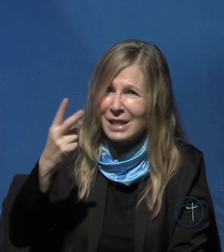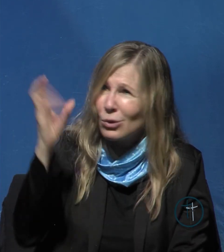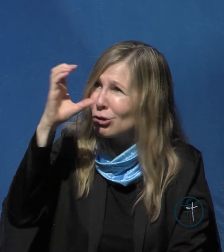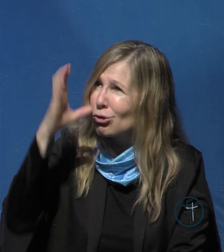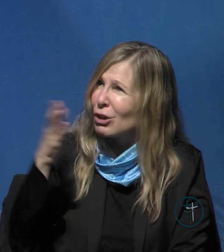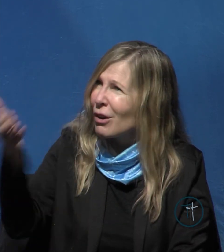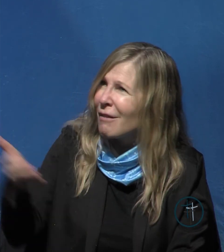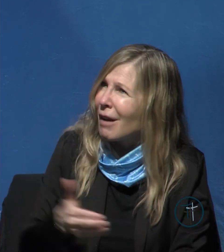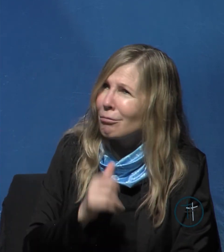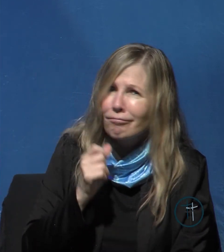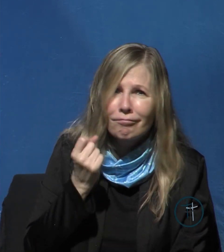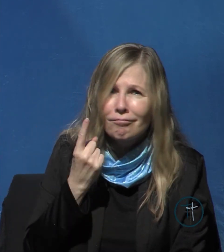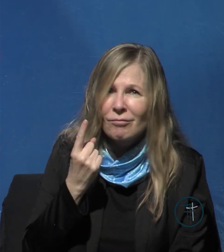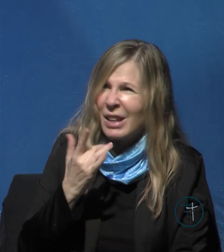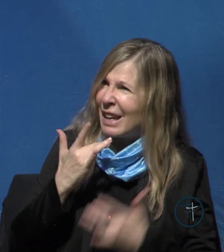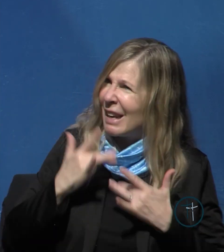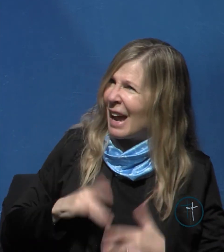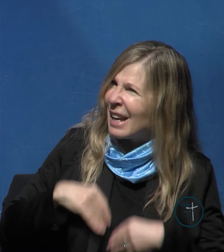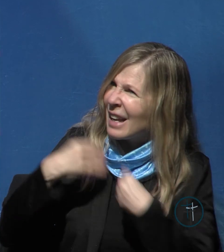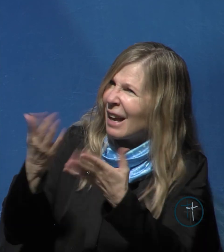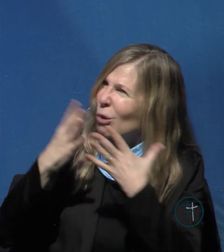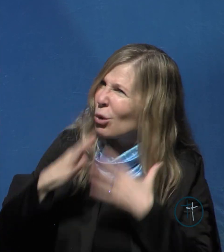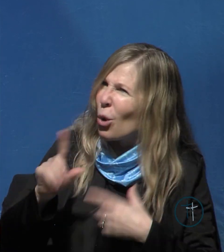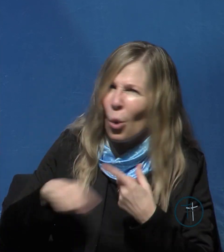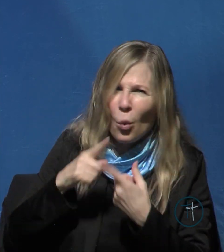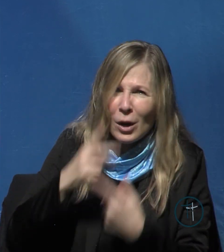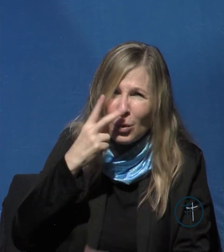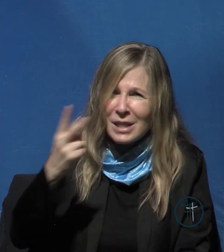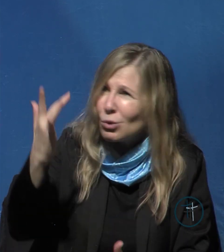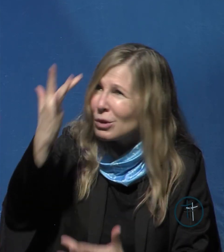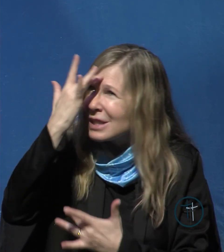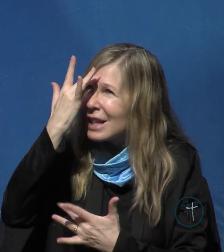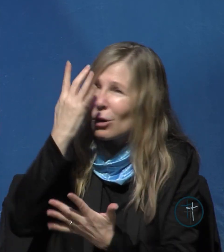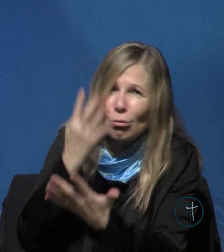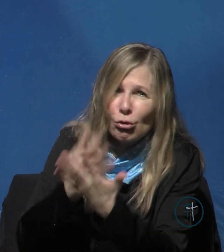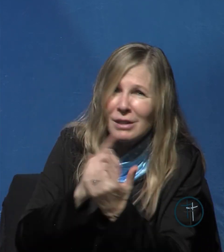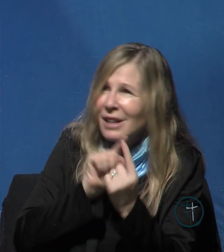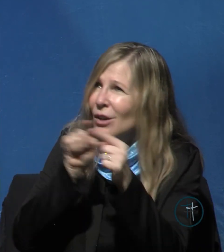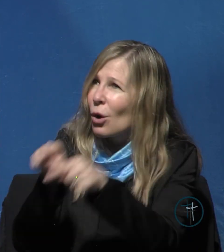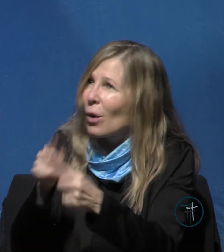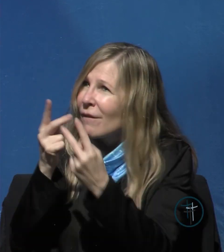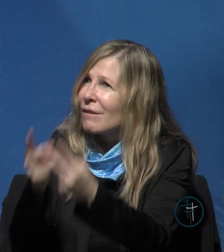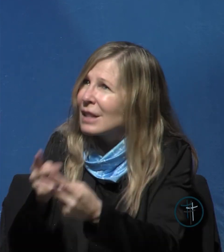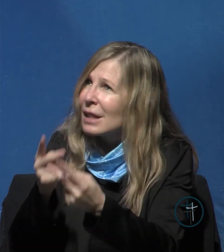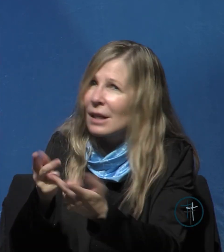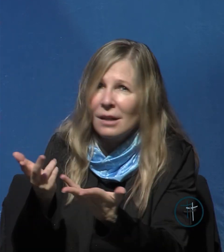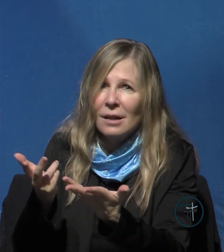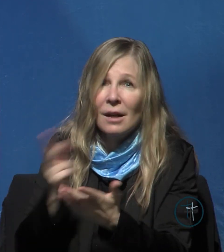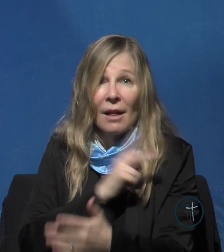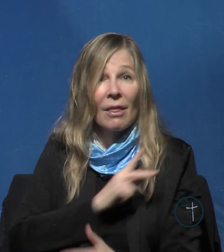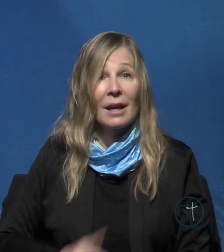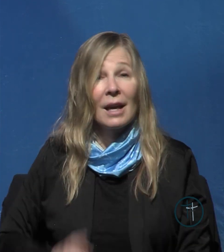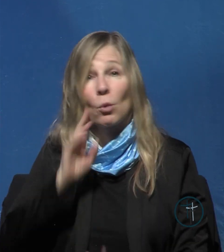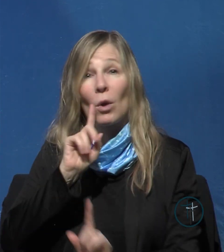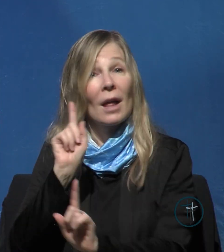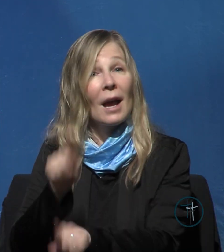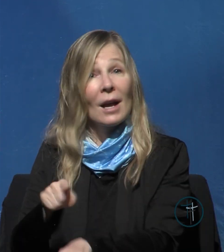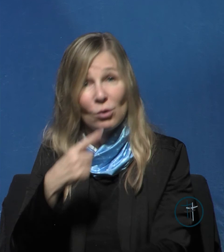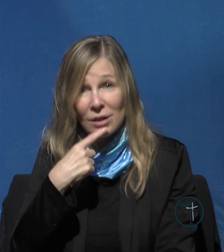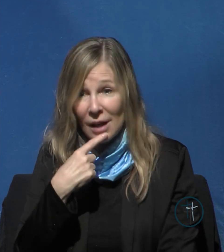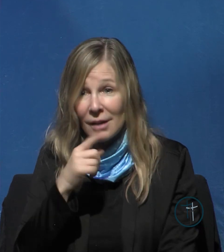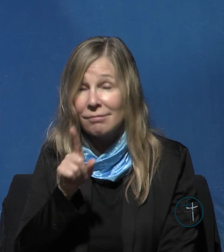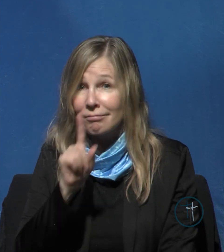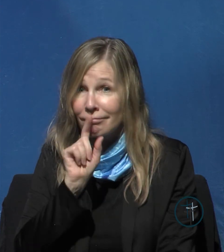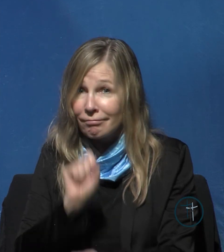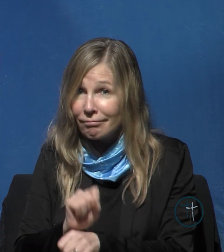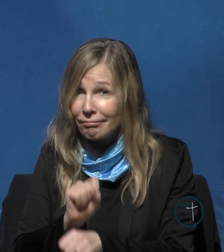and invite you in, or naked and clothe you? When did we see you sick or in prison and come to you?" The king will answer and say to them, "Truly